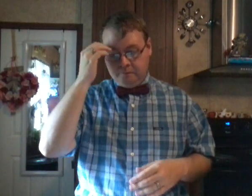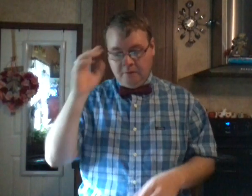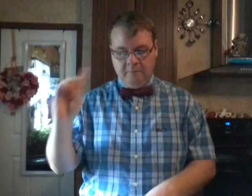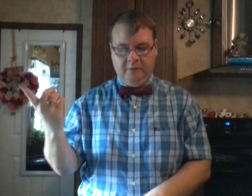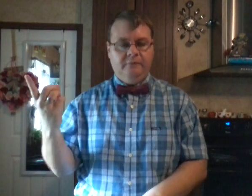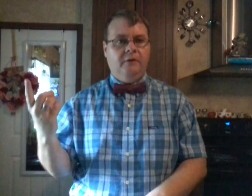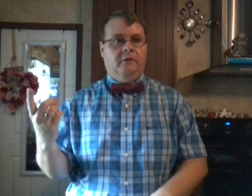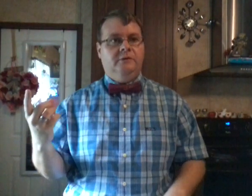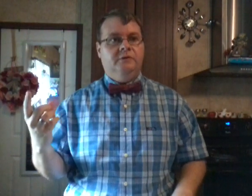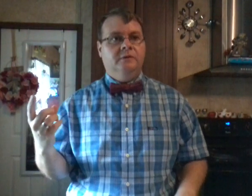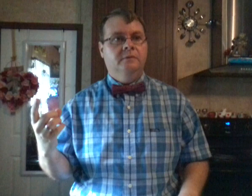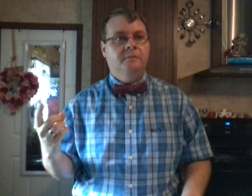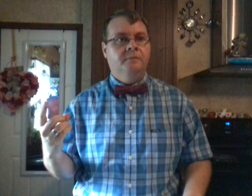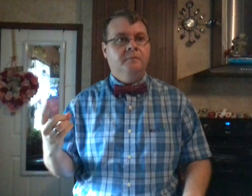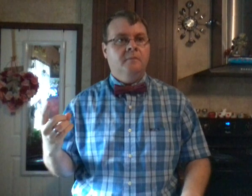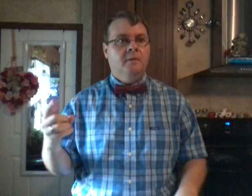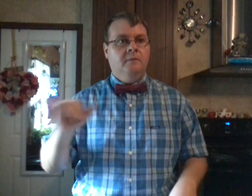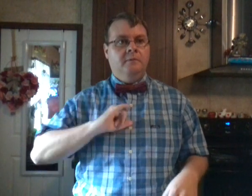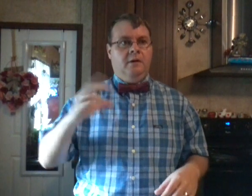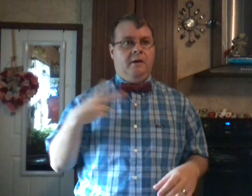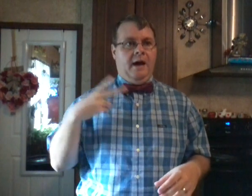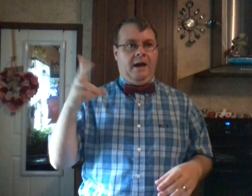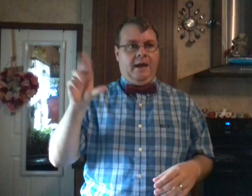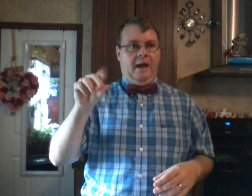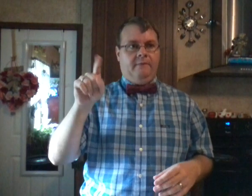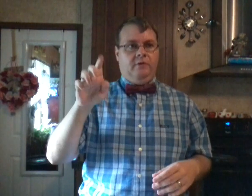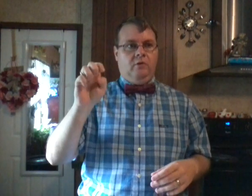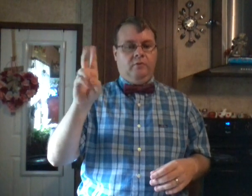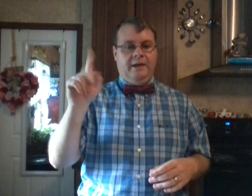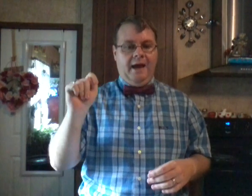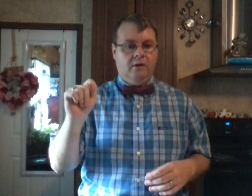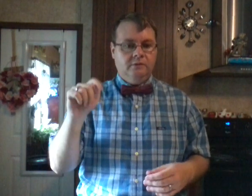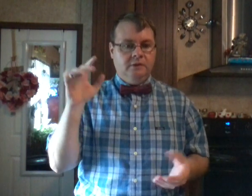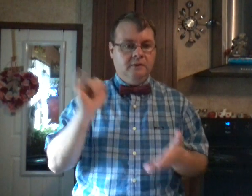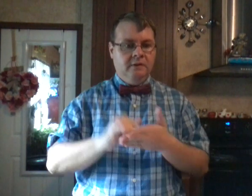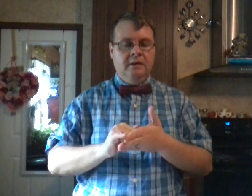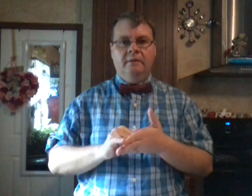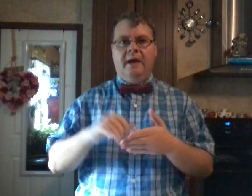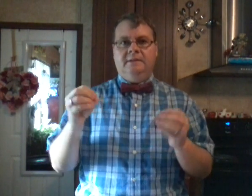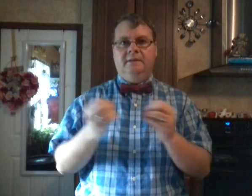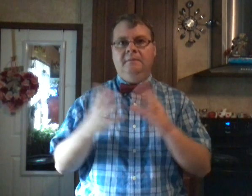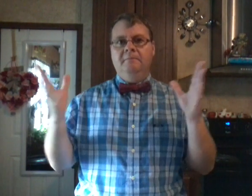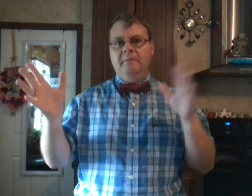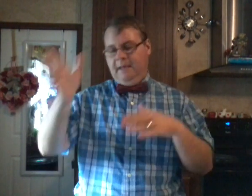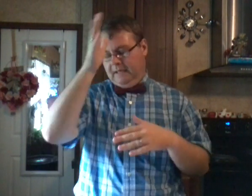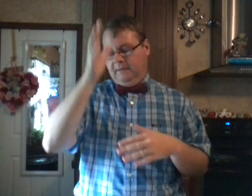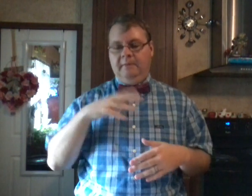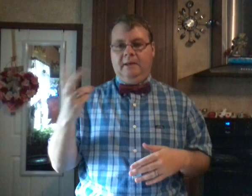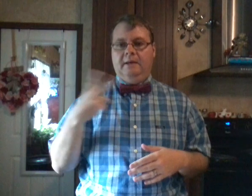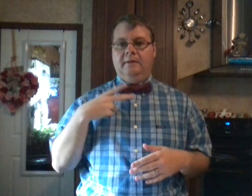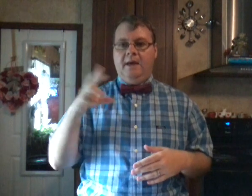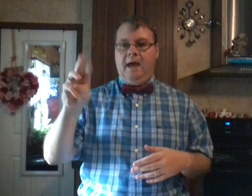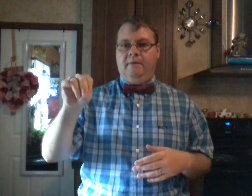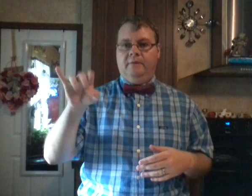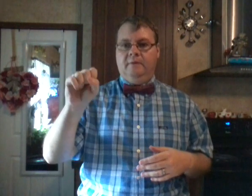but first, you know, I have no doubt that many men have